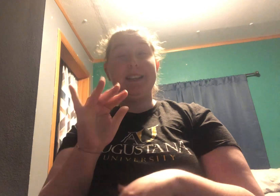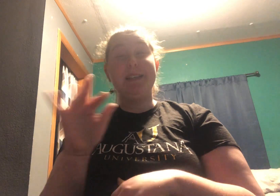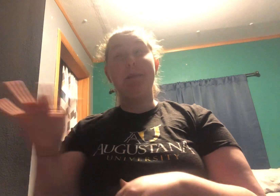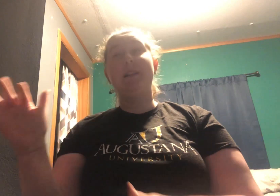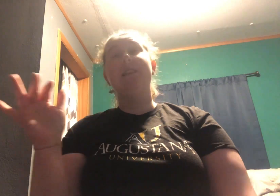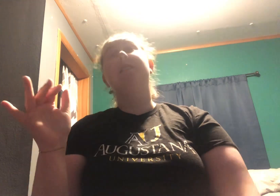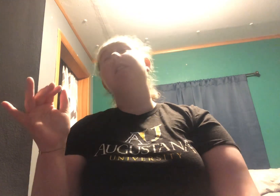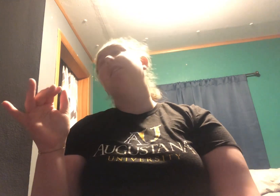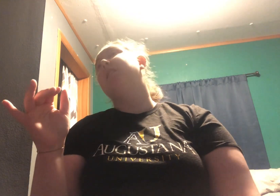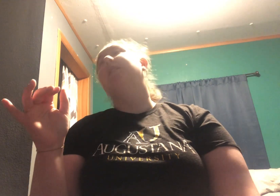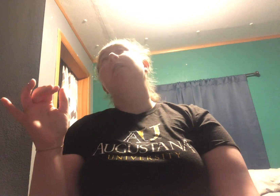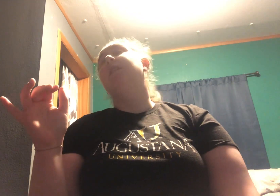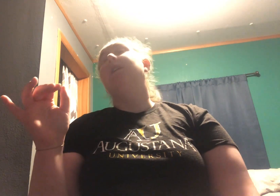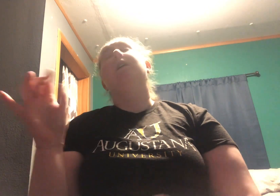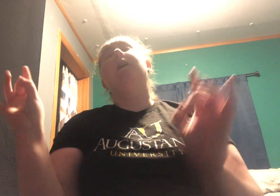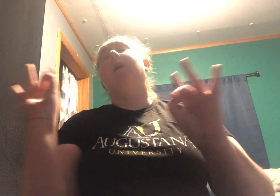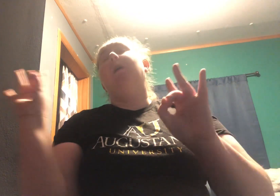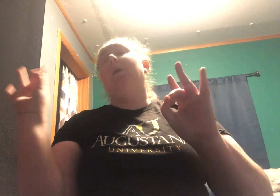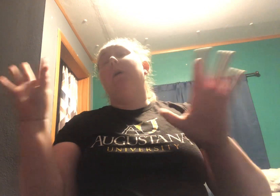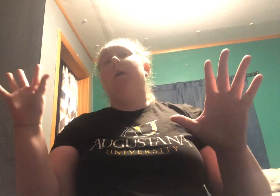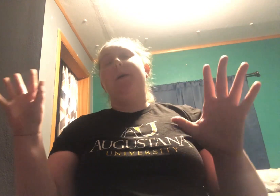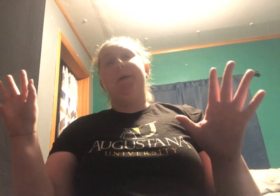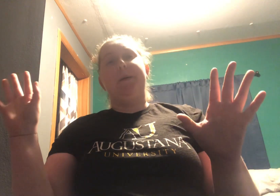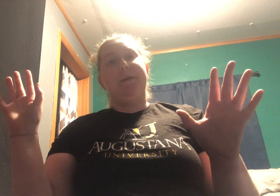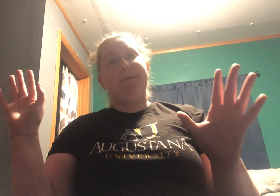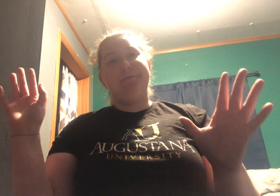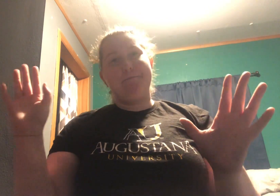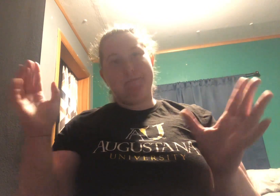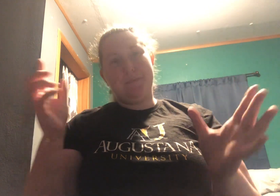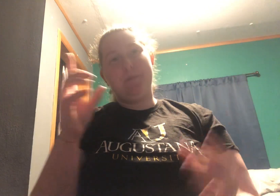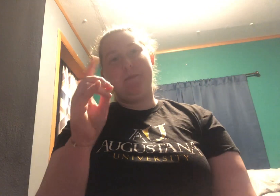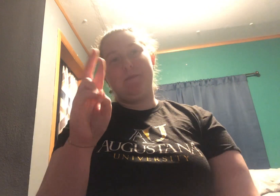a nightmare. It's just a nightmare. Okay, so draft.